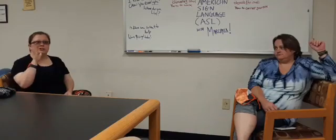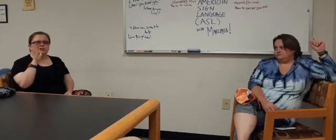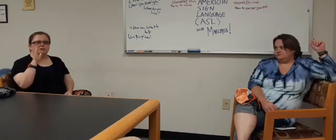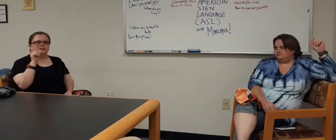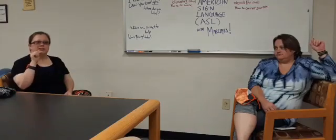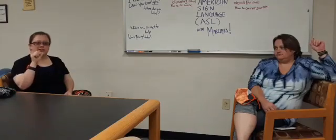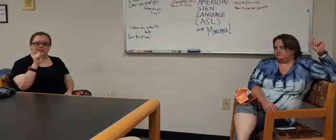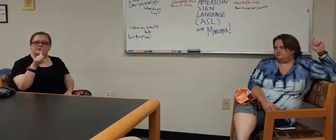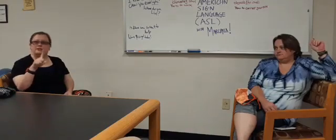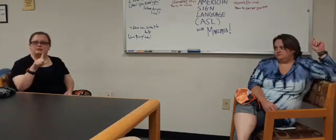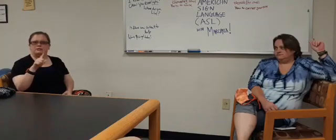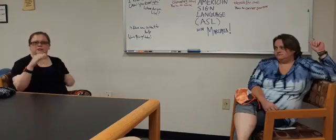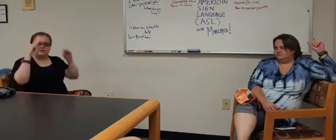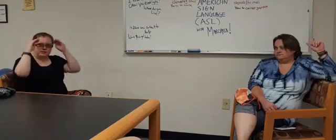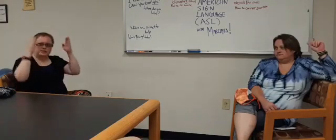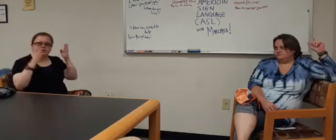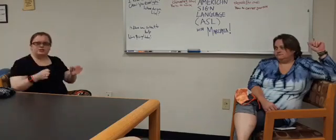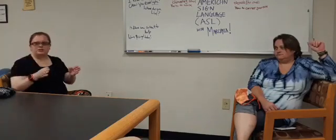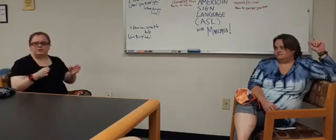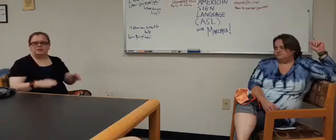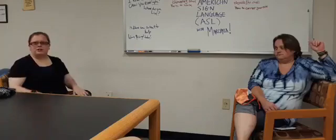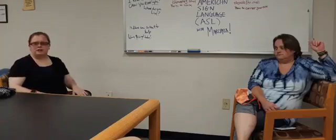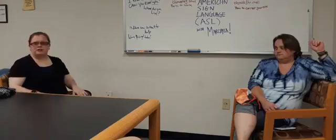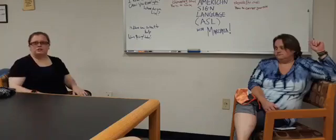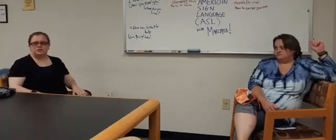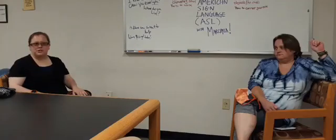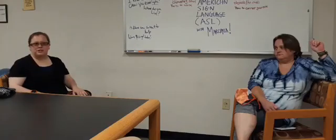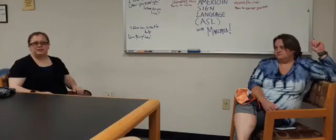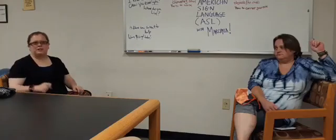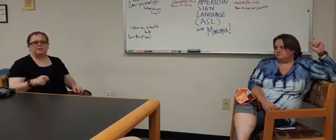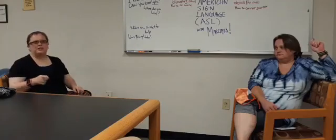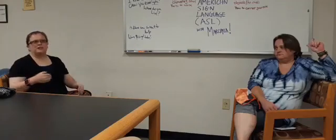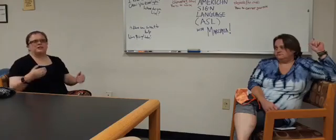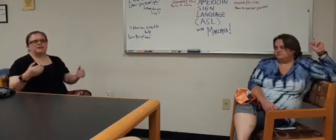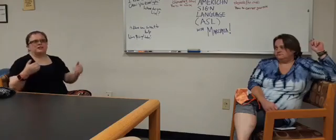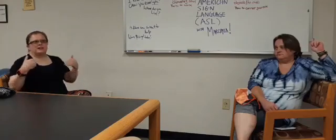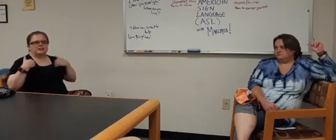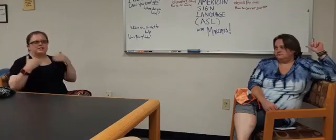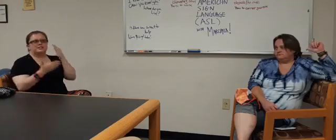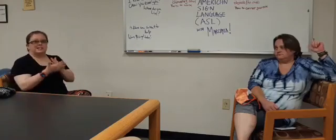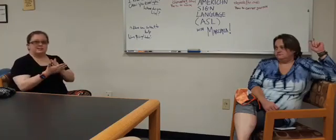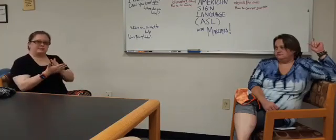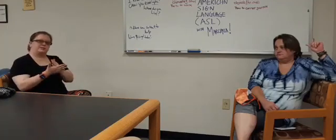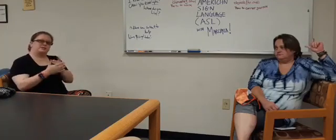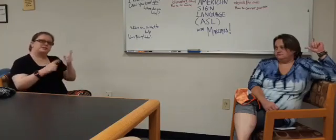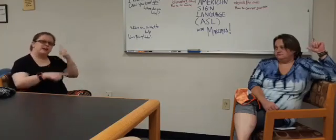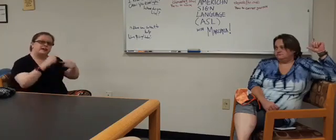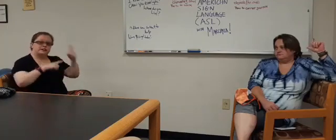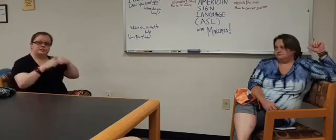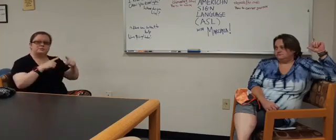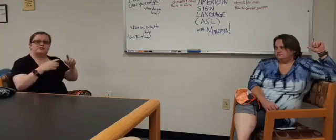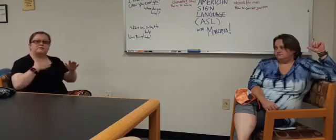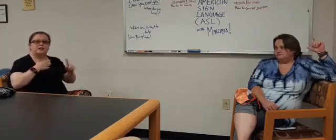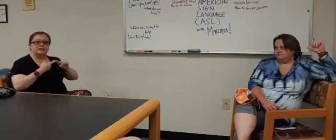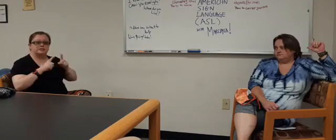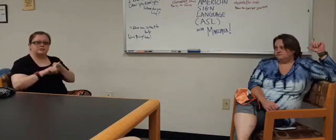an ASL teacher, and she had to stop signing to my friend